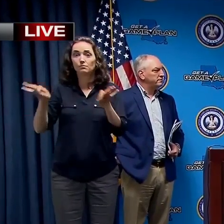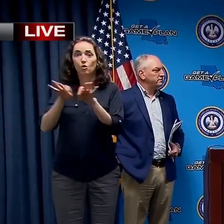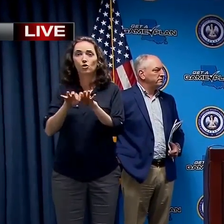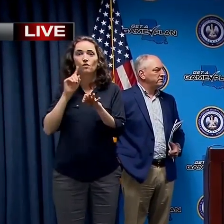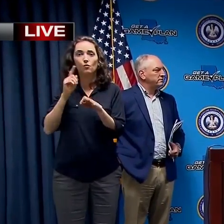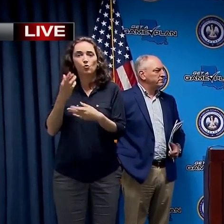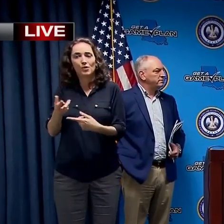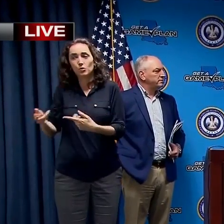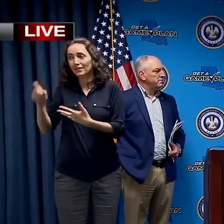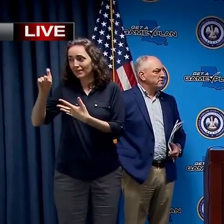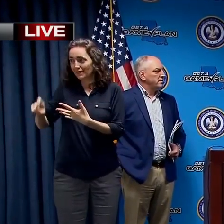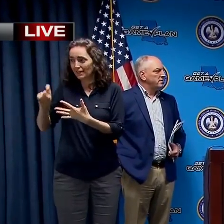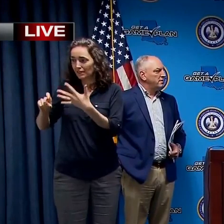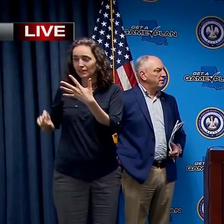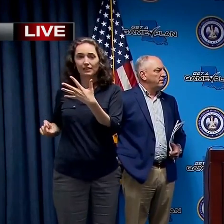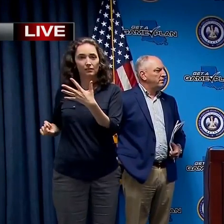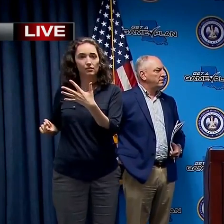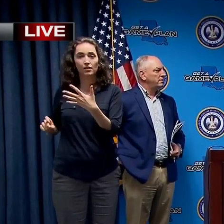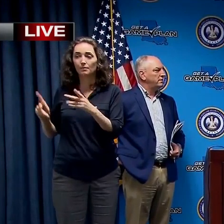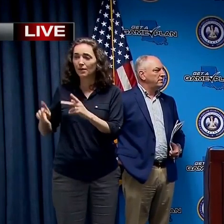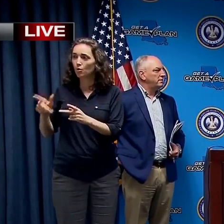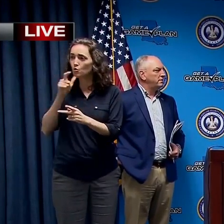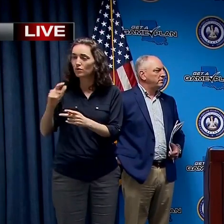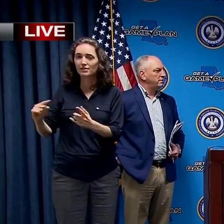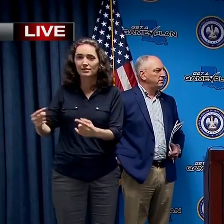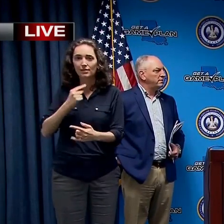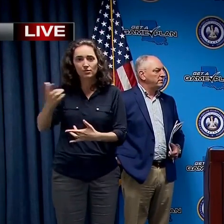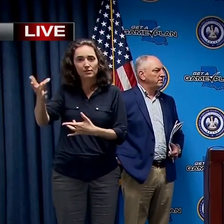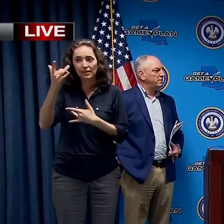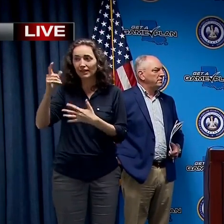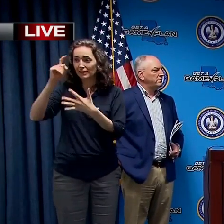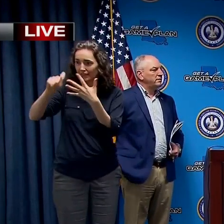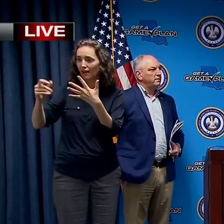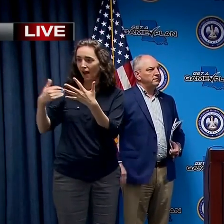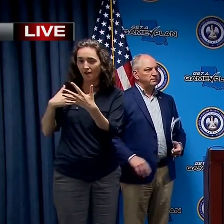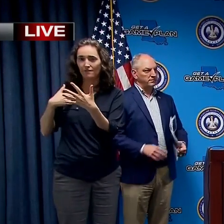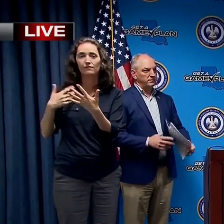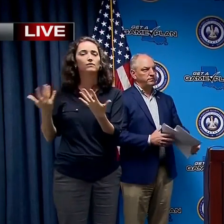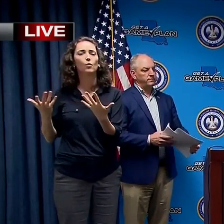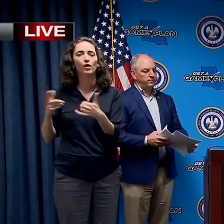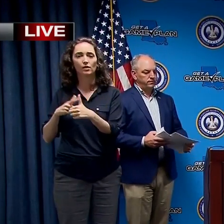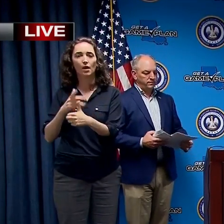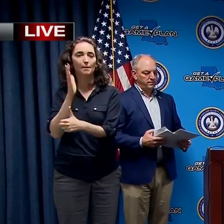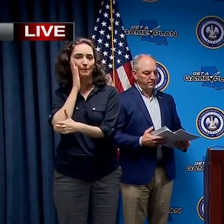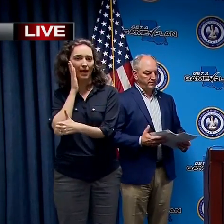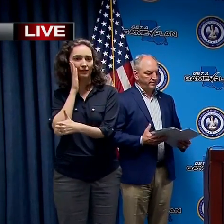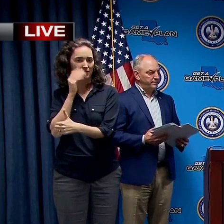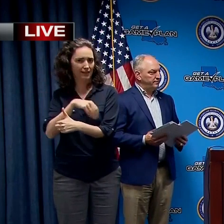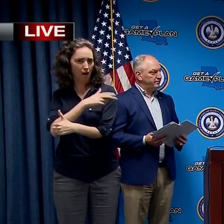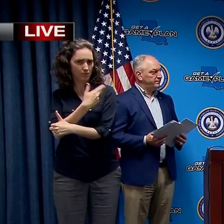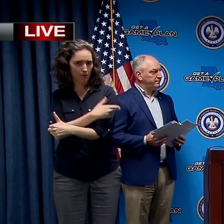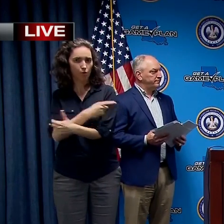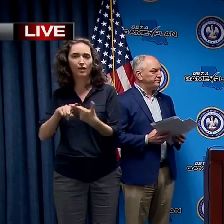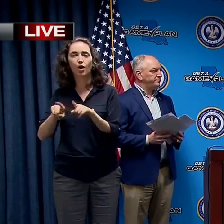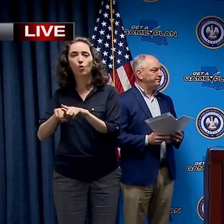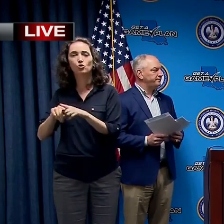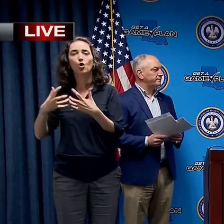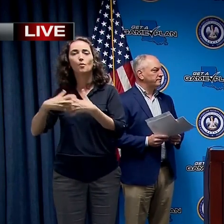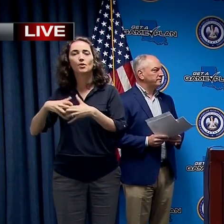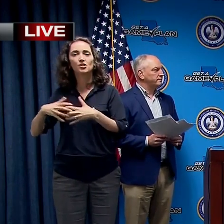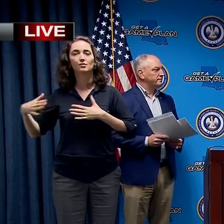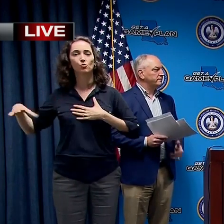that we know would need to be there for those most severely affected by COVID-19, and that's hospital beds and ventilators. And you've been hearing us talk a